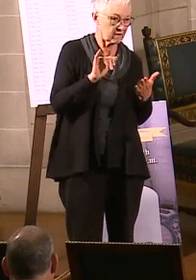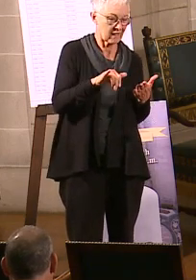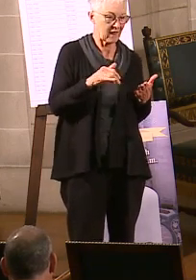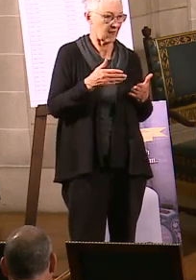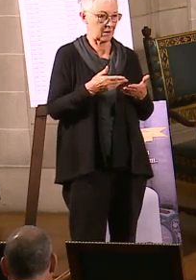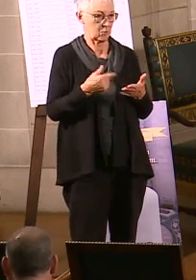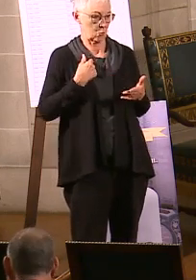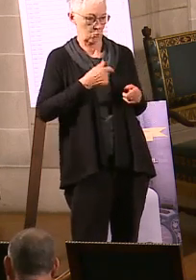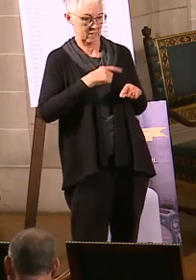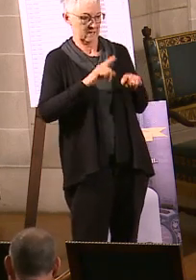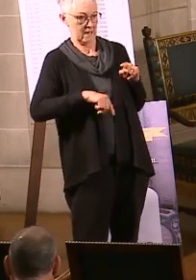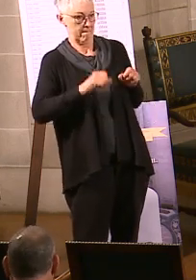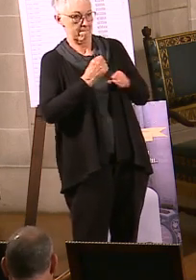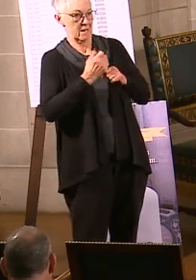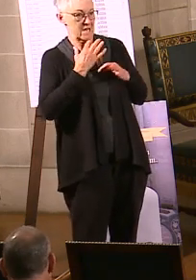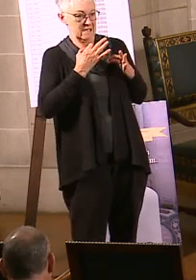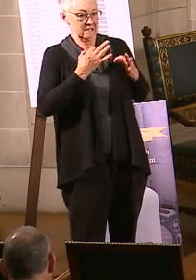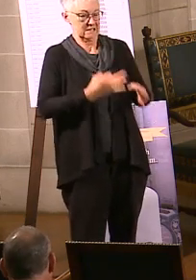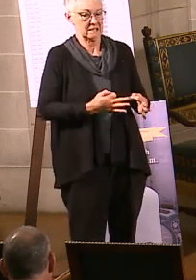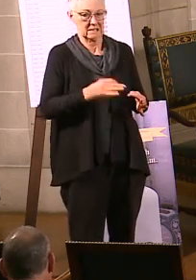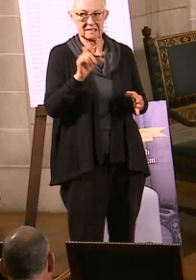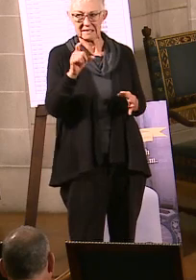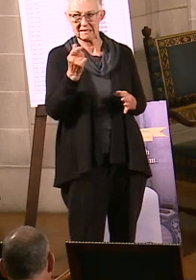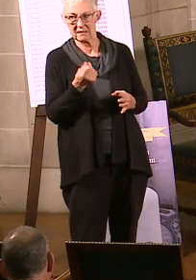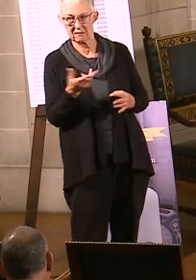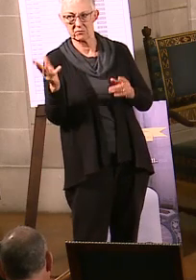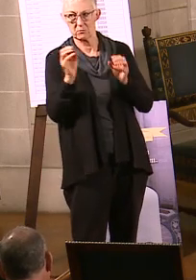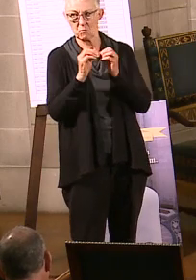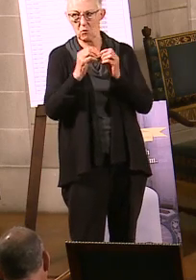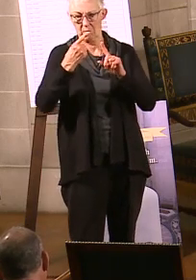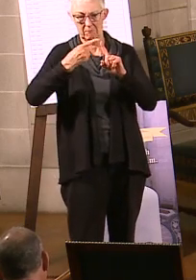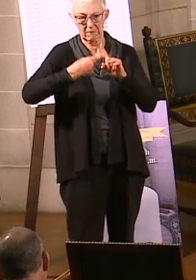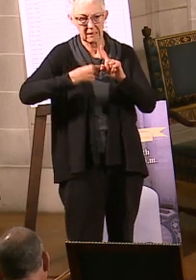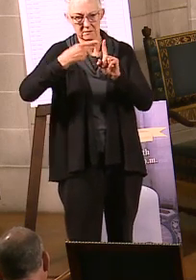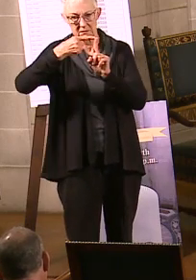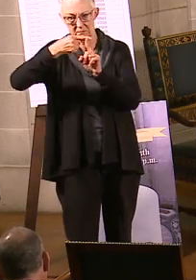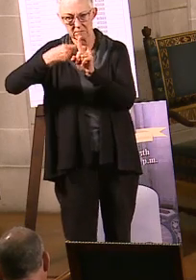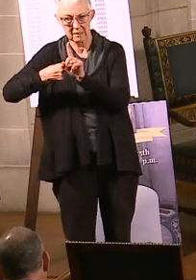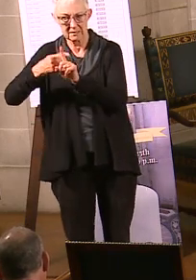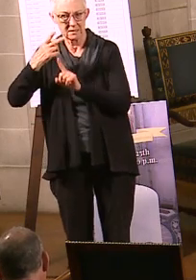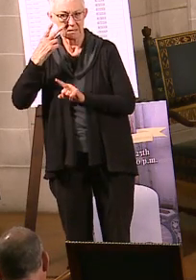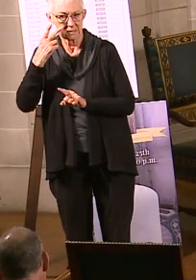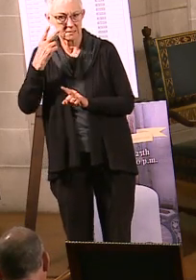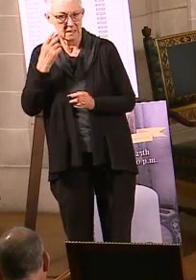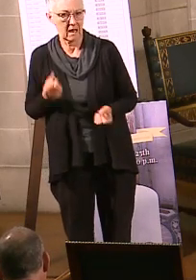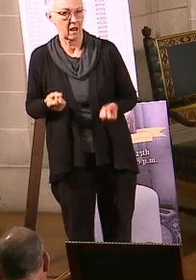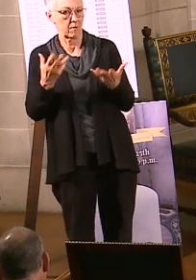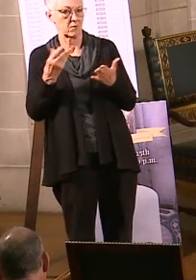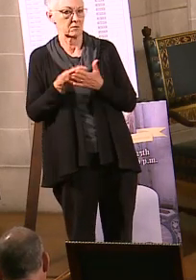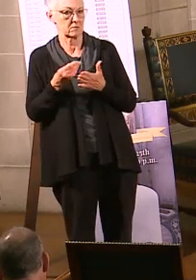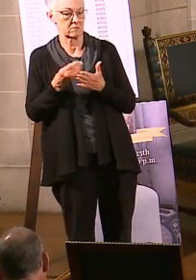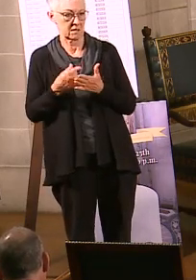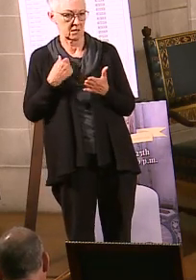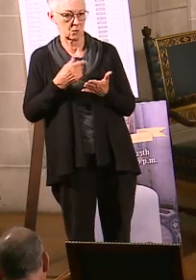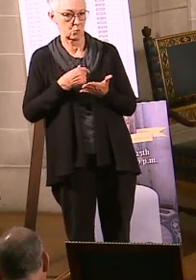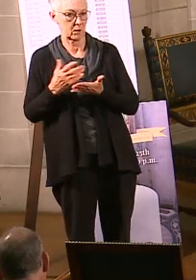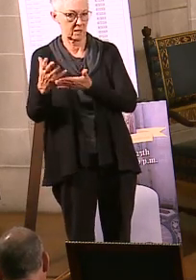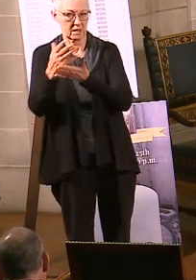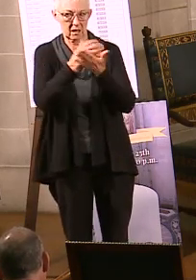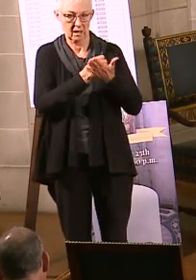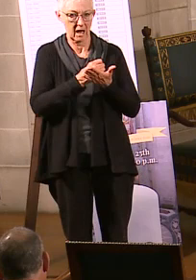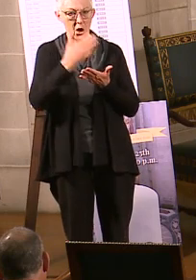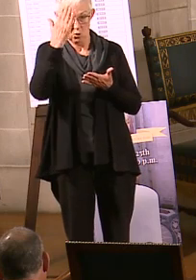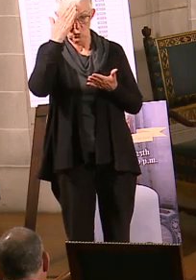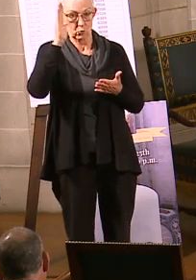specific plans, we really have to get a couple more months under our belt to see what the impacts to the revenue is going to be. We know there'll be an impact. We know,